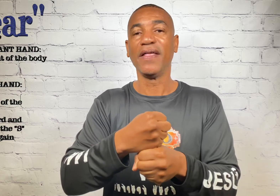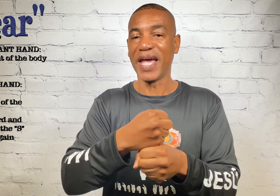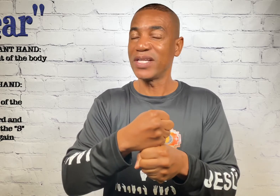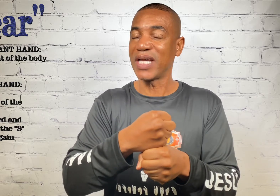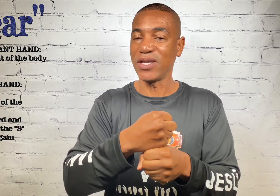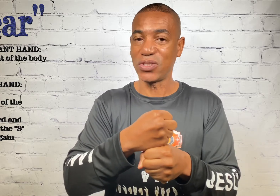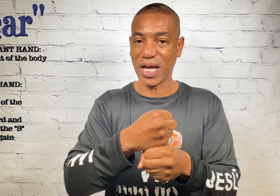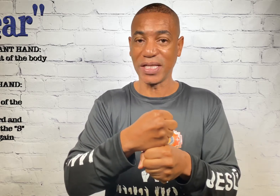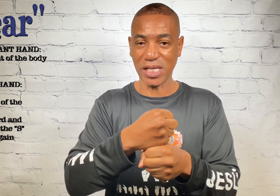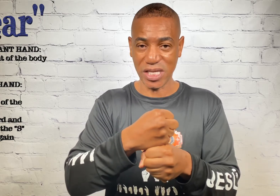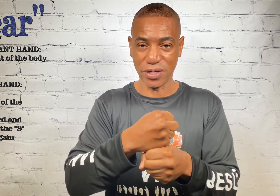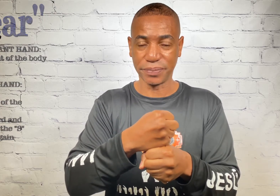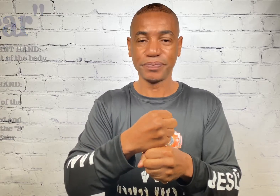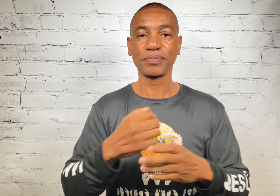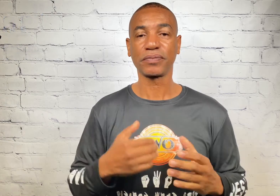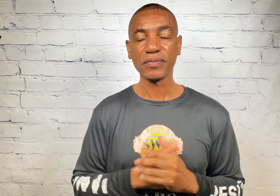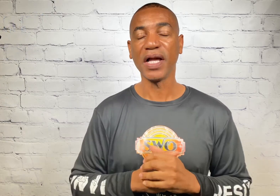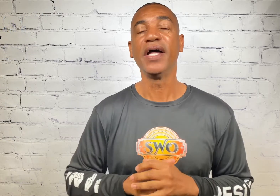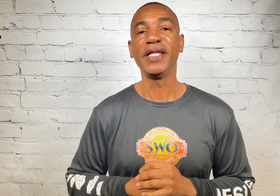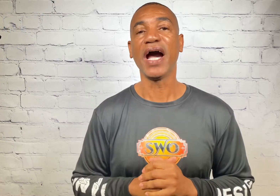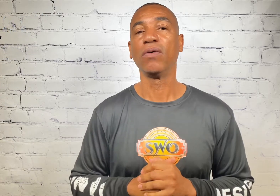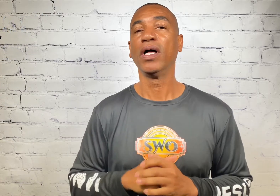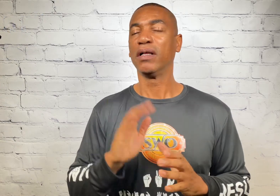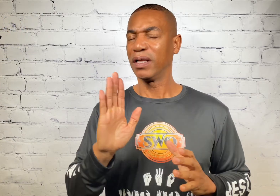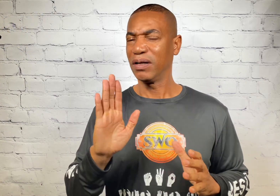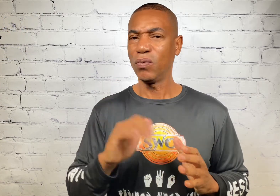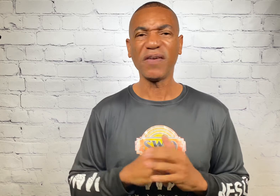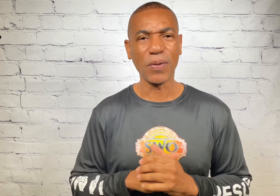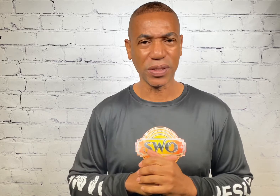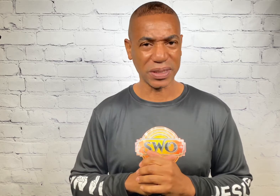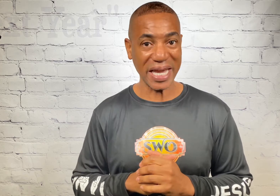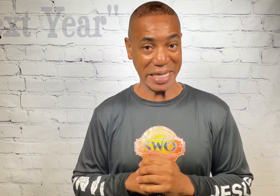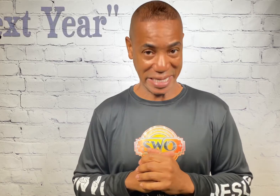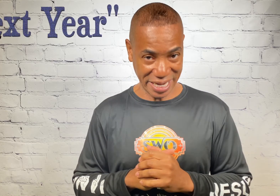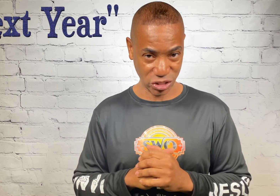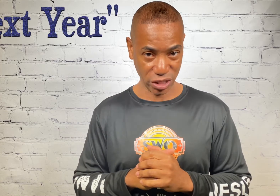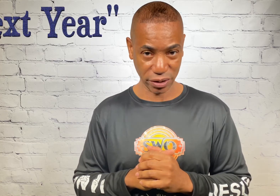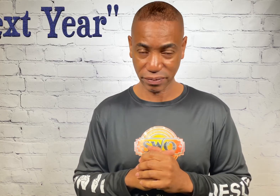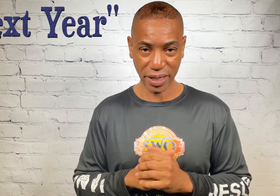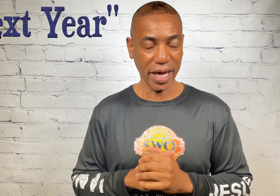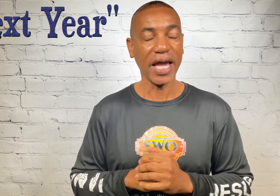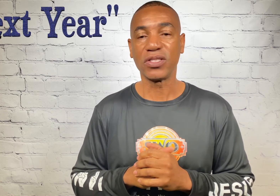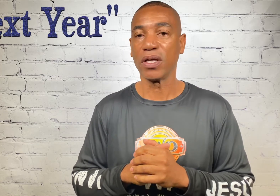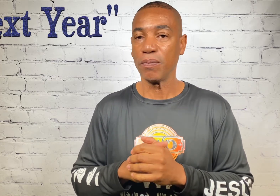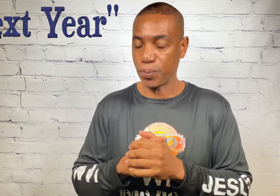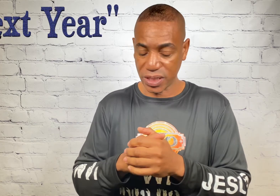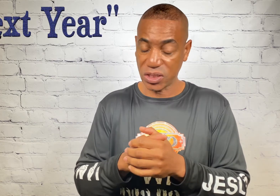That is how you sign year. Now, what if I want to say next year? It's pretty